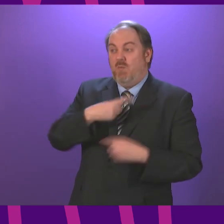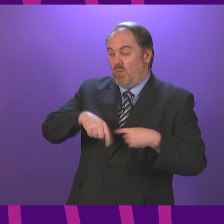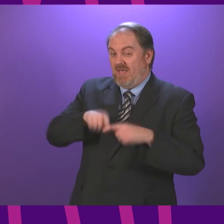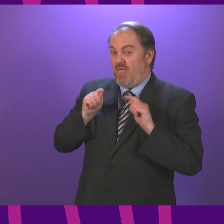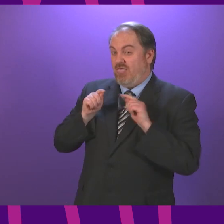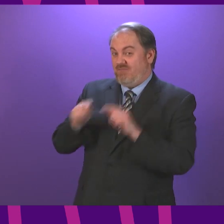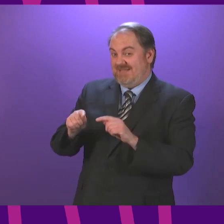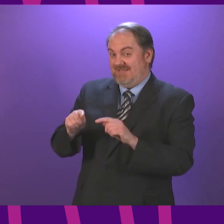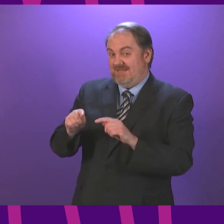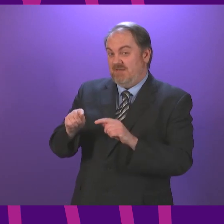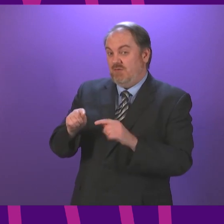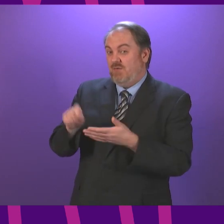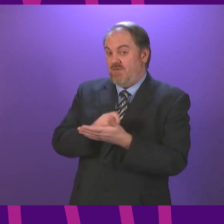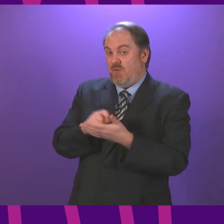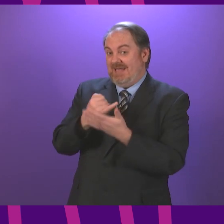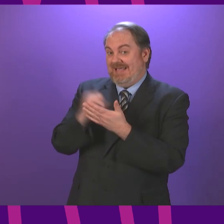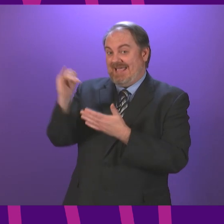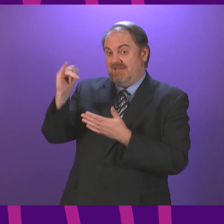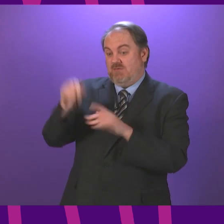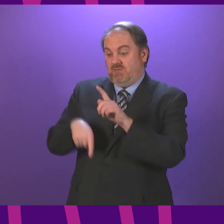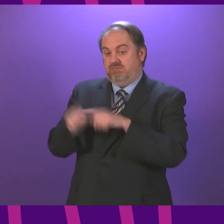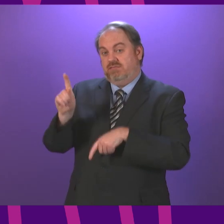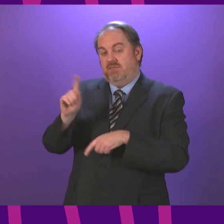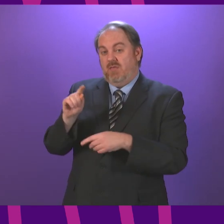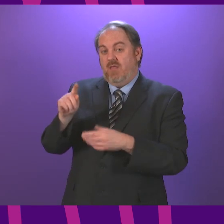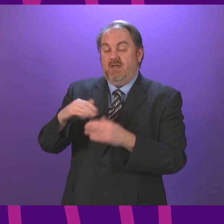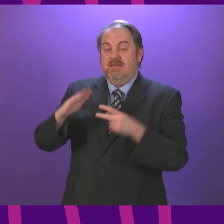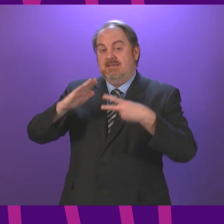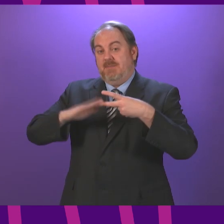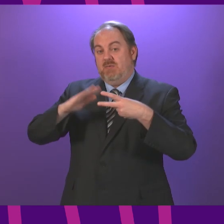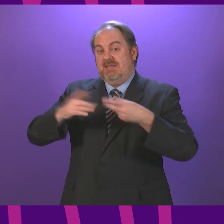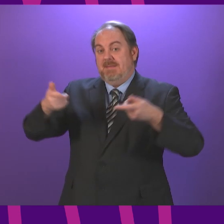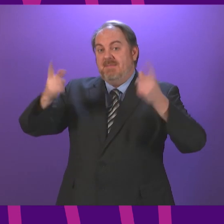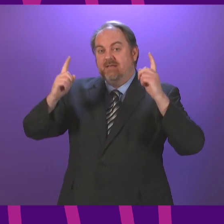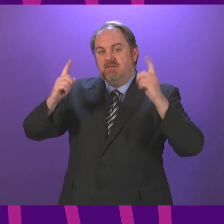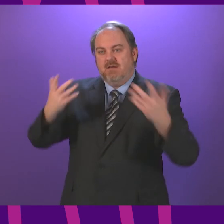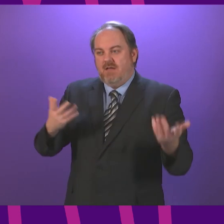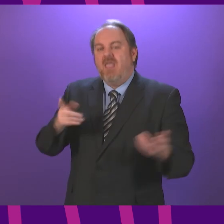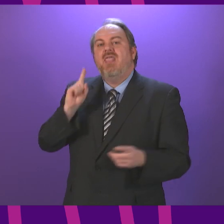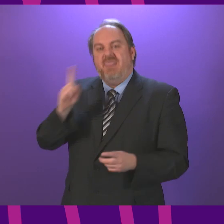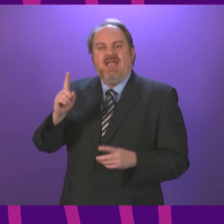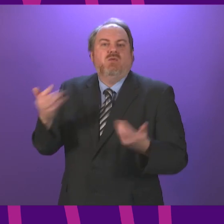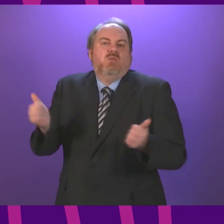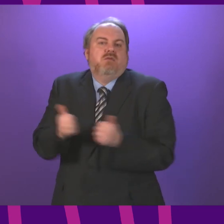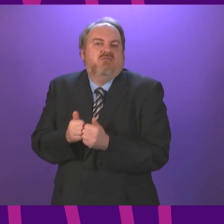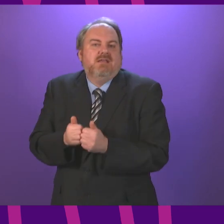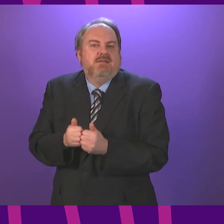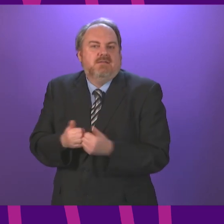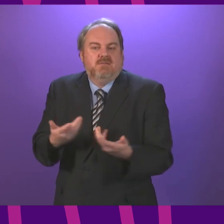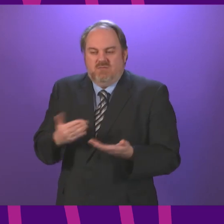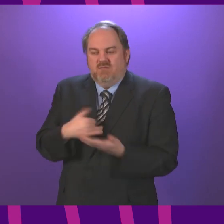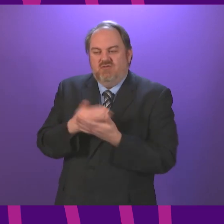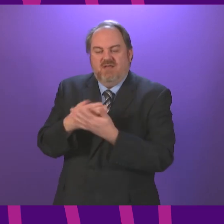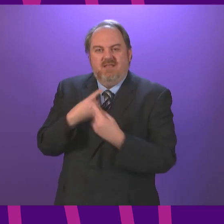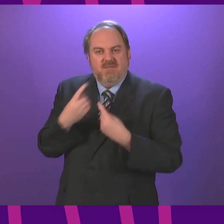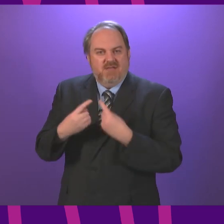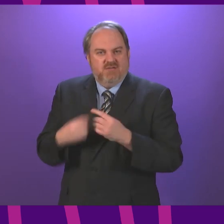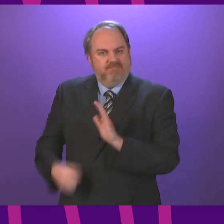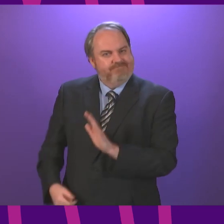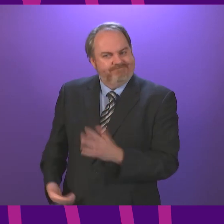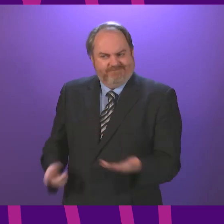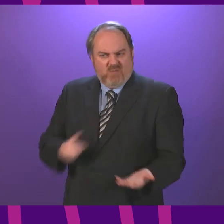for your government to act? First Minister. Well, the importance for all governments of being able to take proper legal